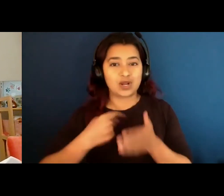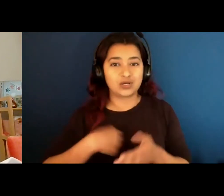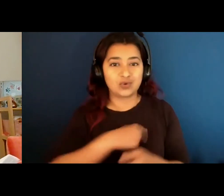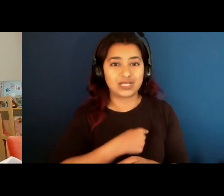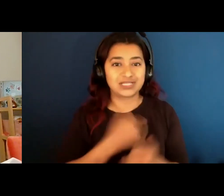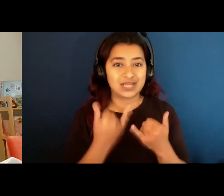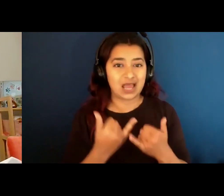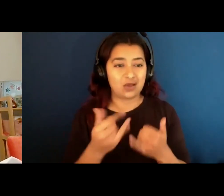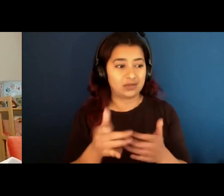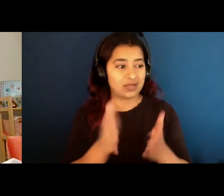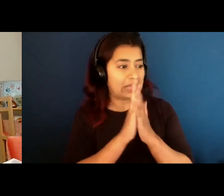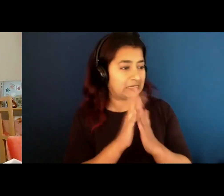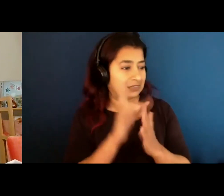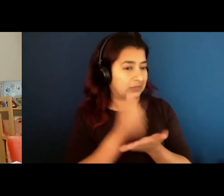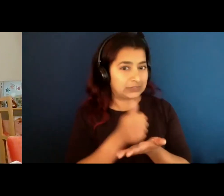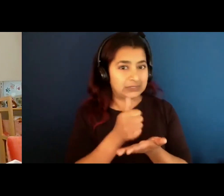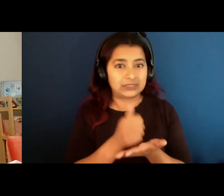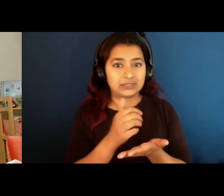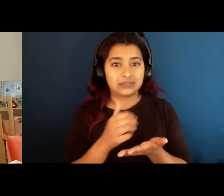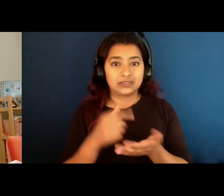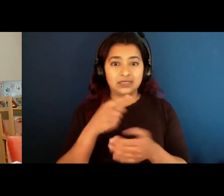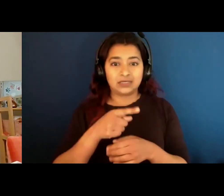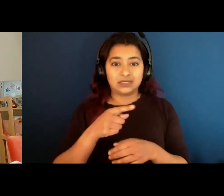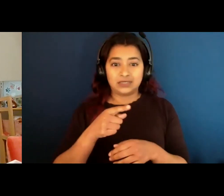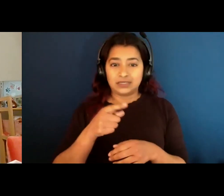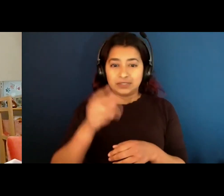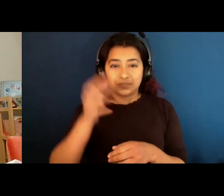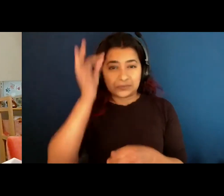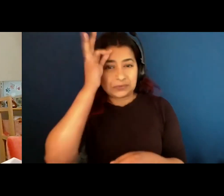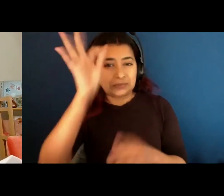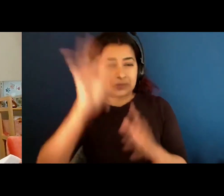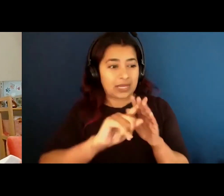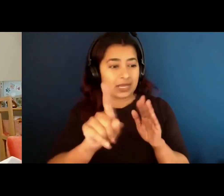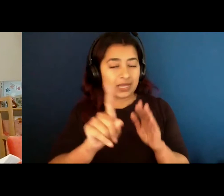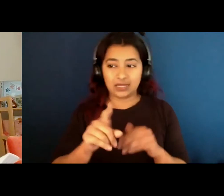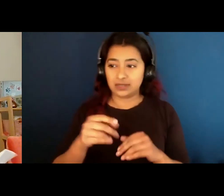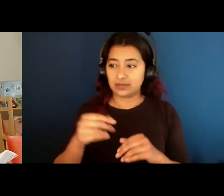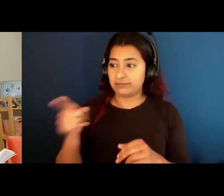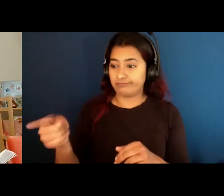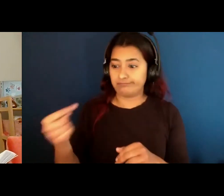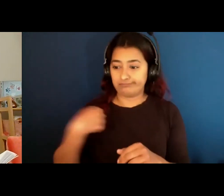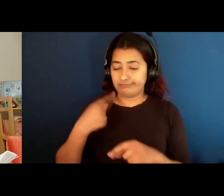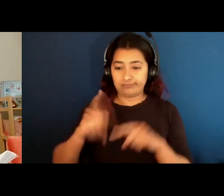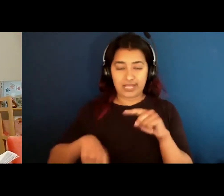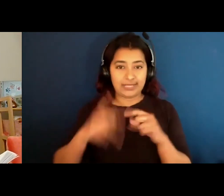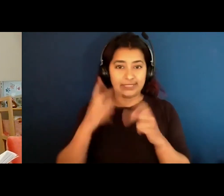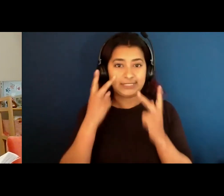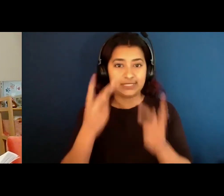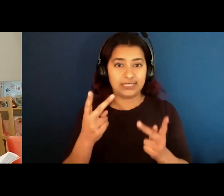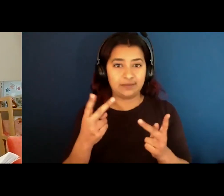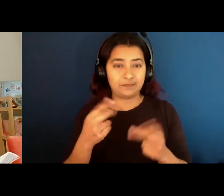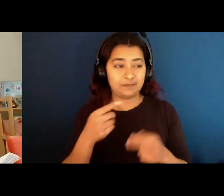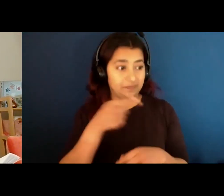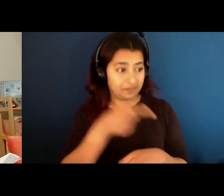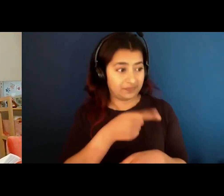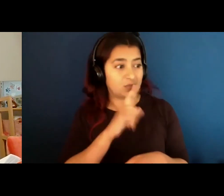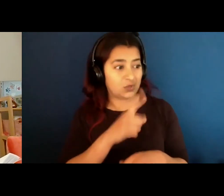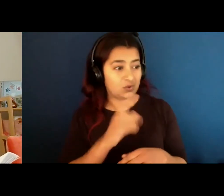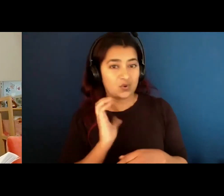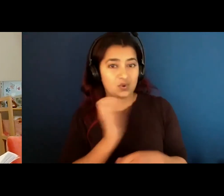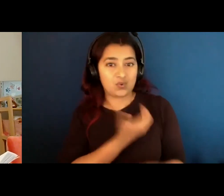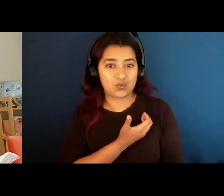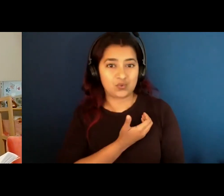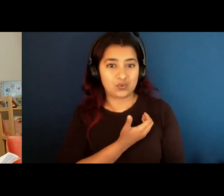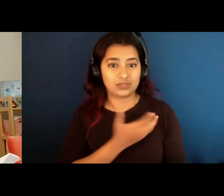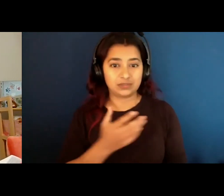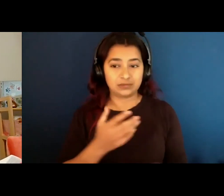asking for assistance. They are on the brink of an escape neither you nor I could see. They are ours in the way we are